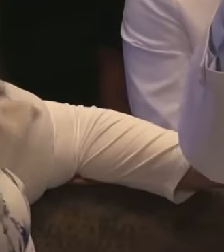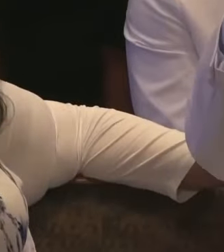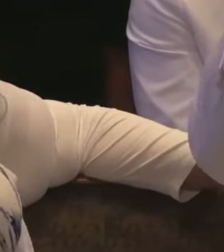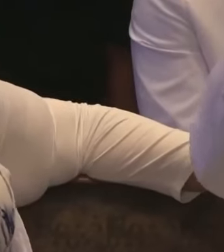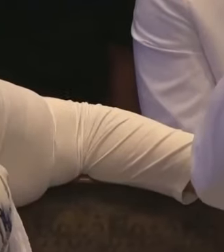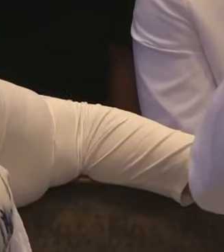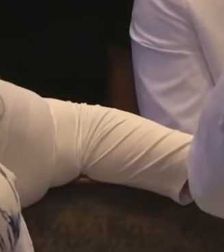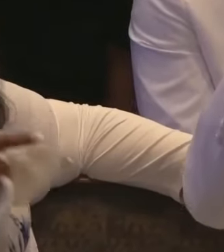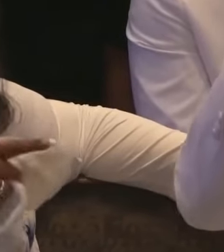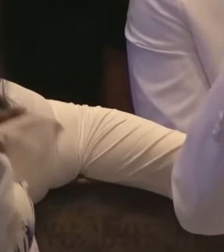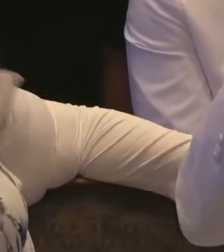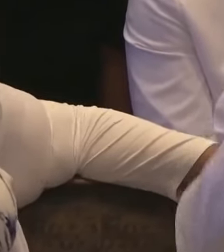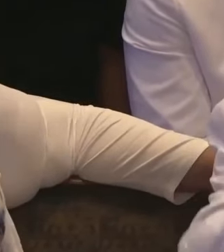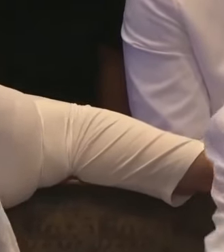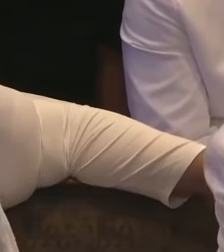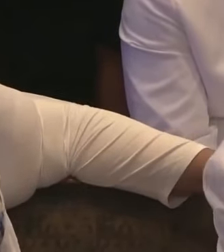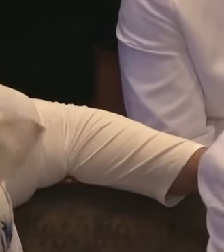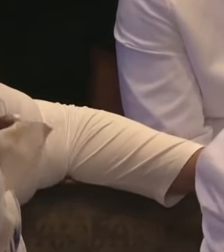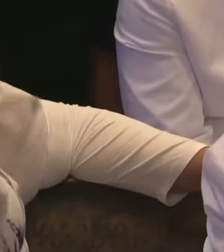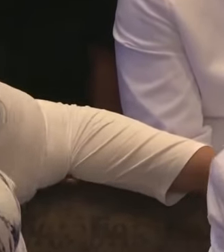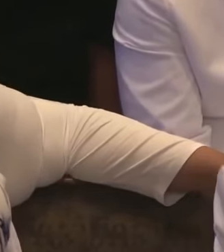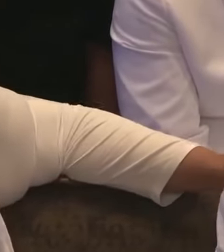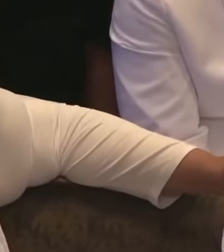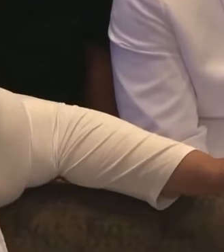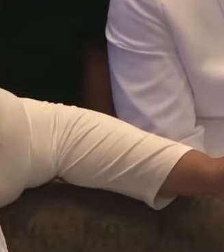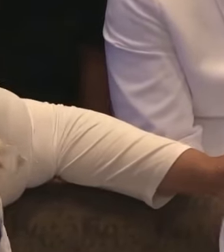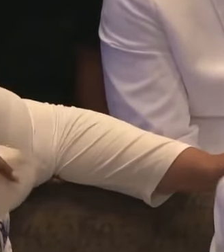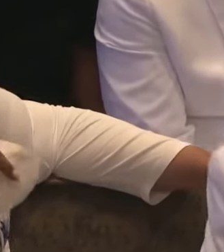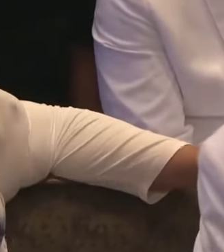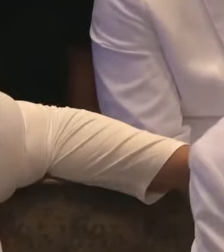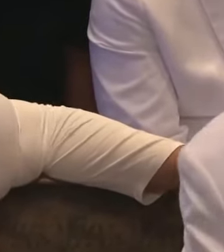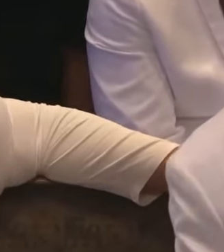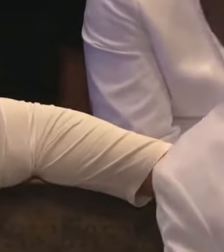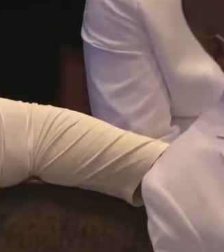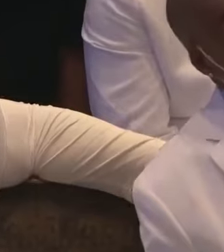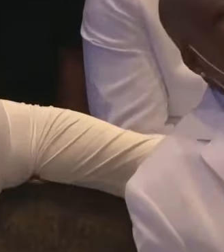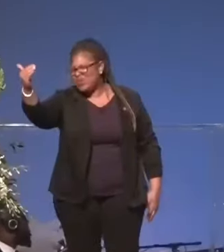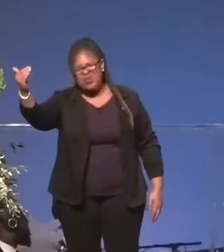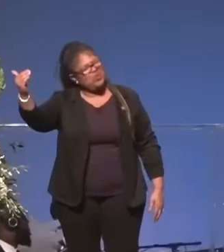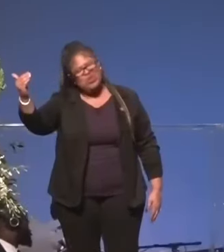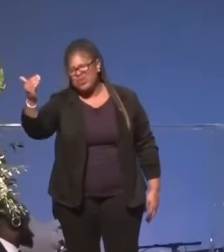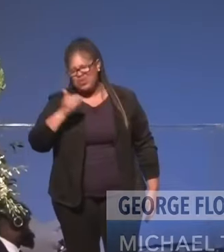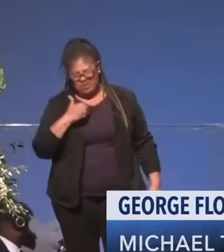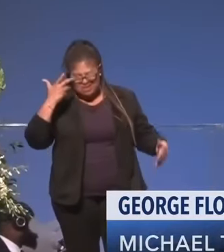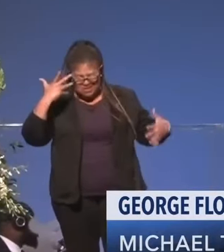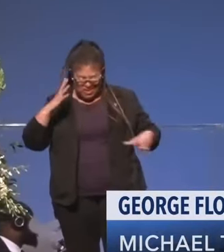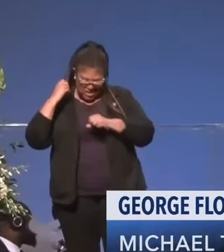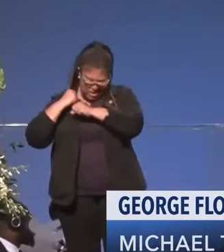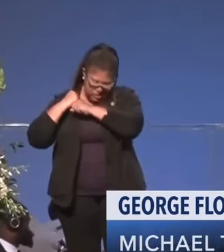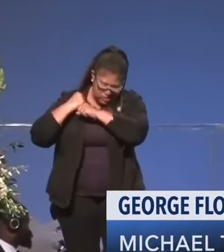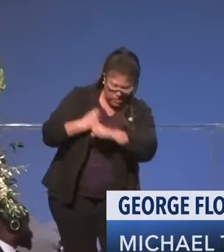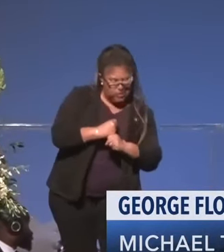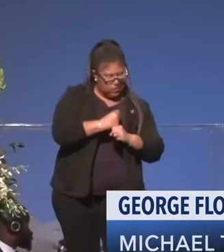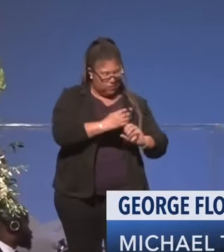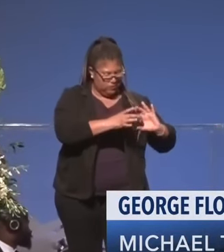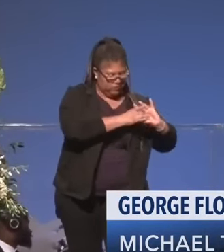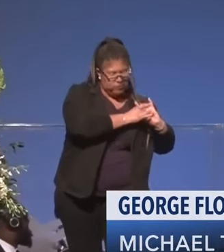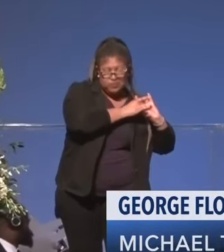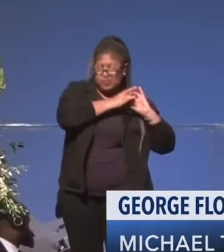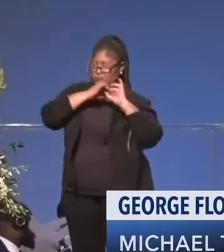keep blowing my life, my soul has